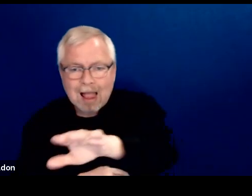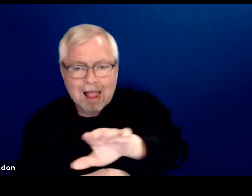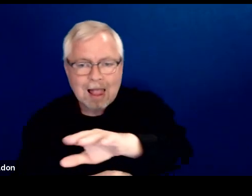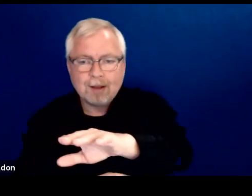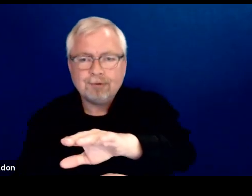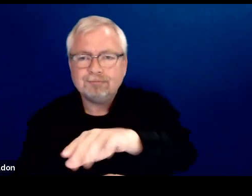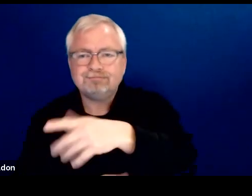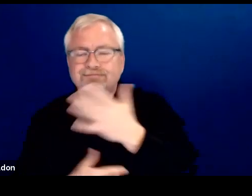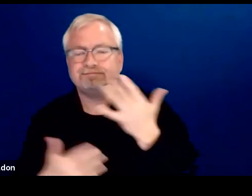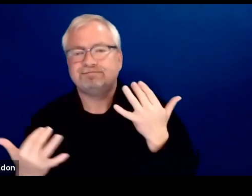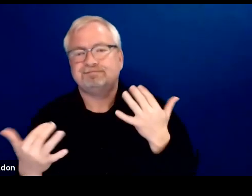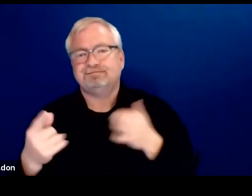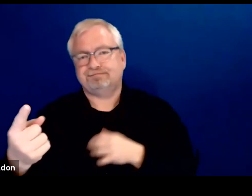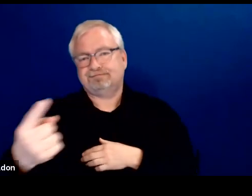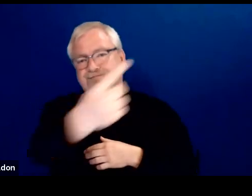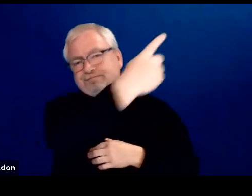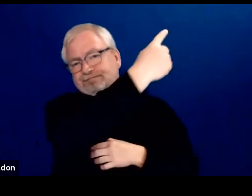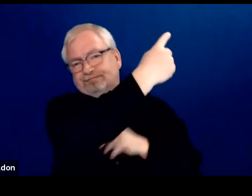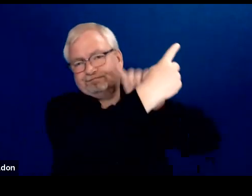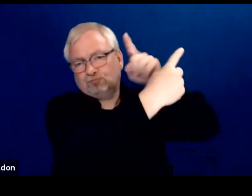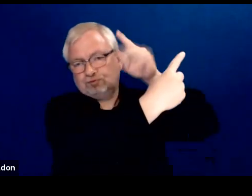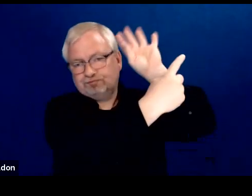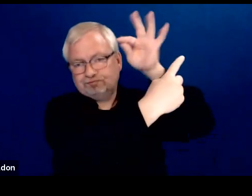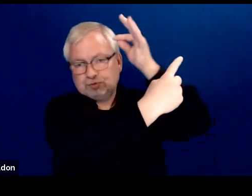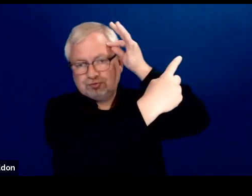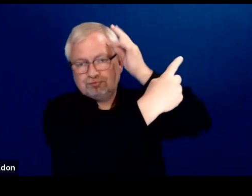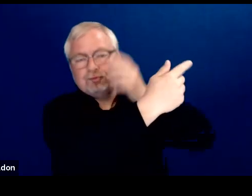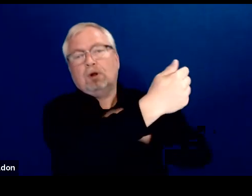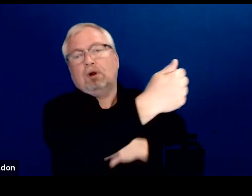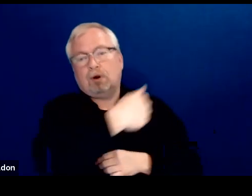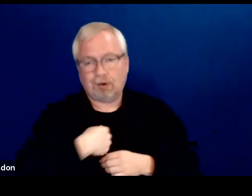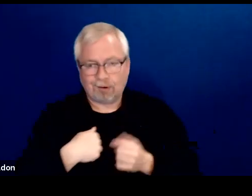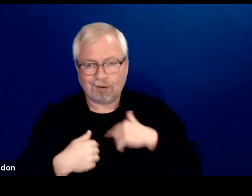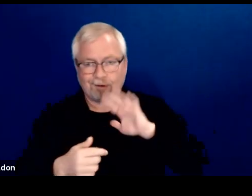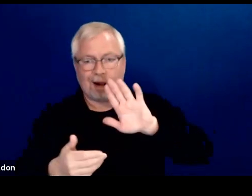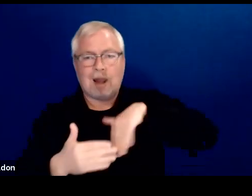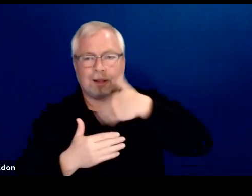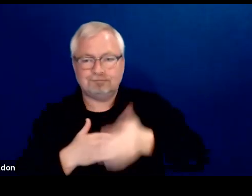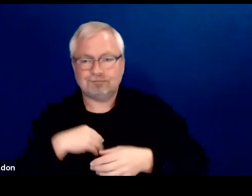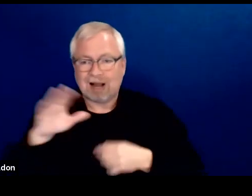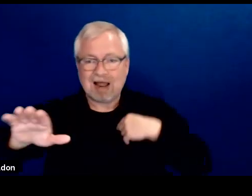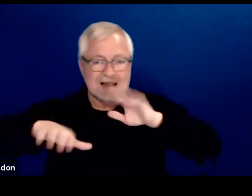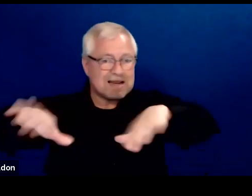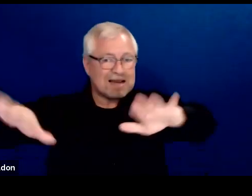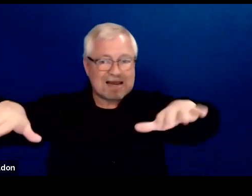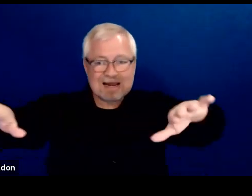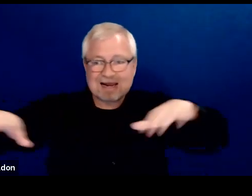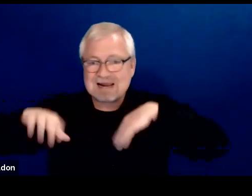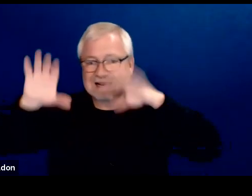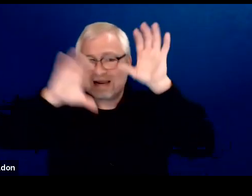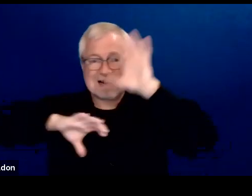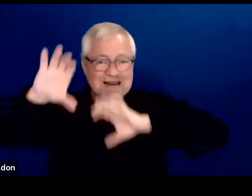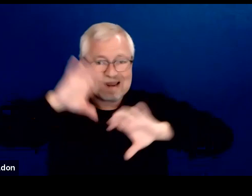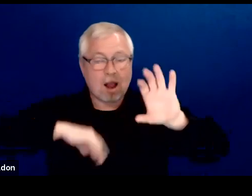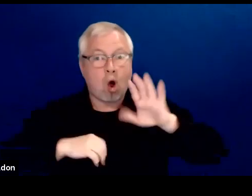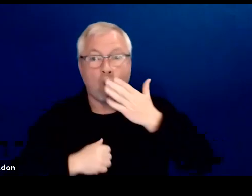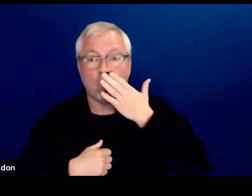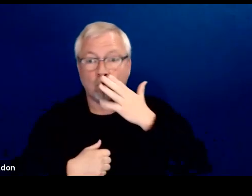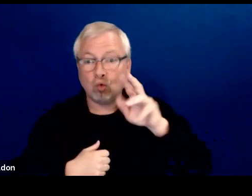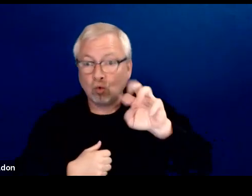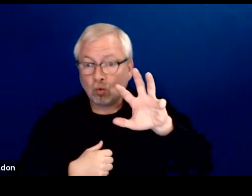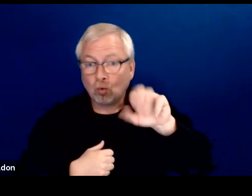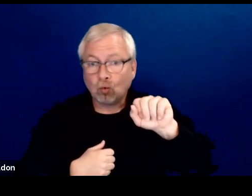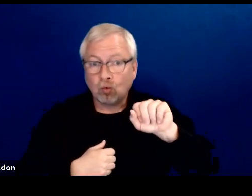can to turn over every stone to try and find these. The good news is, and I would say this, that first to the